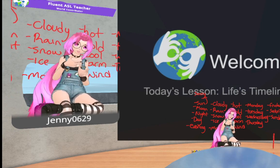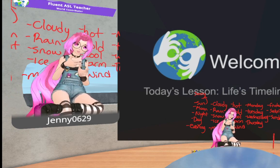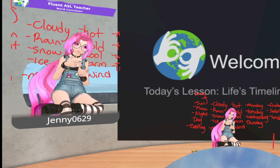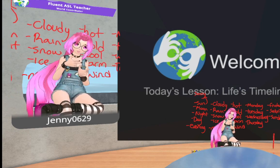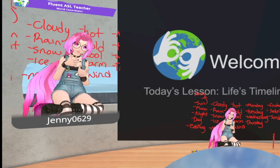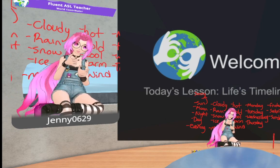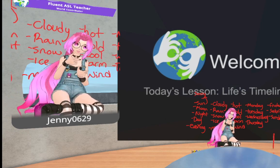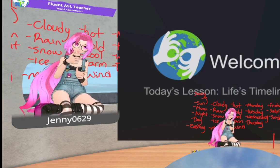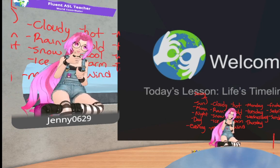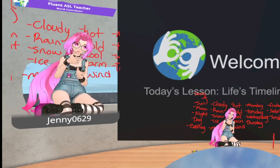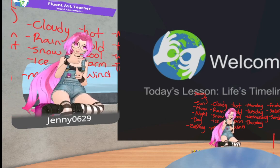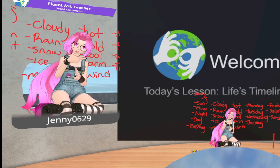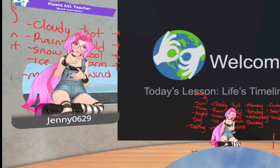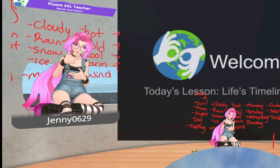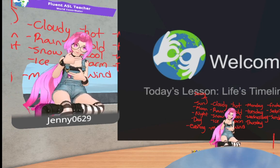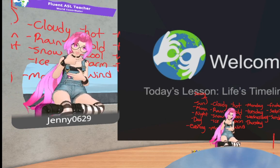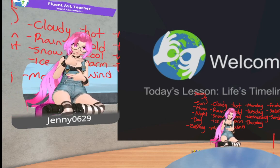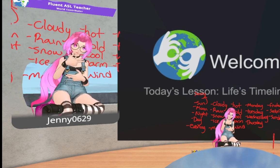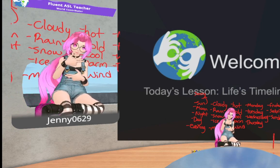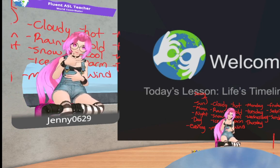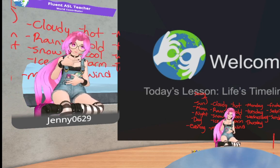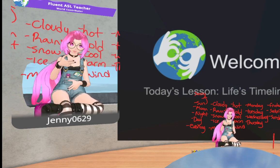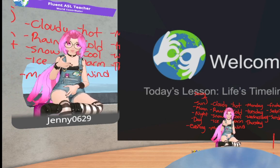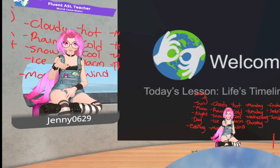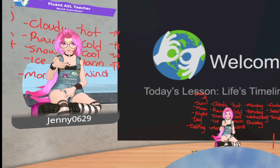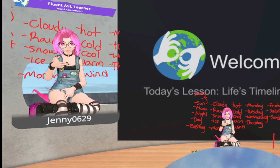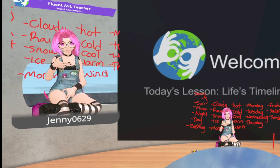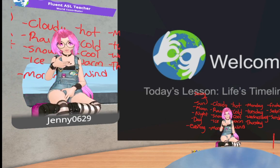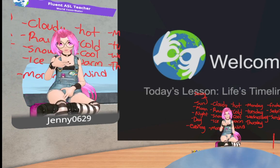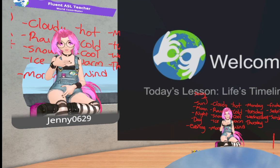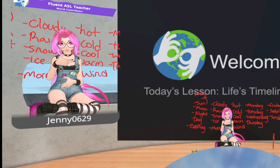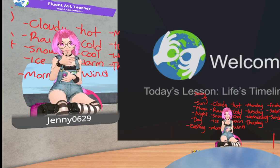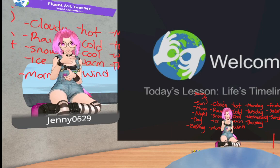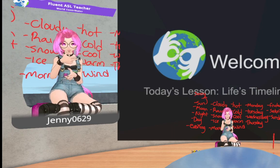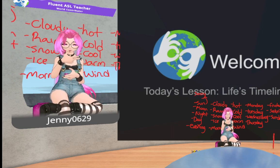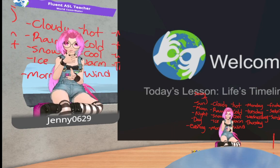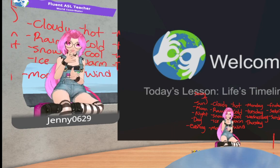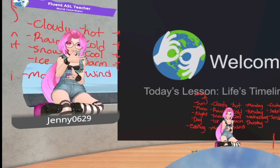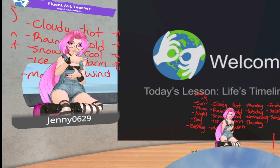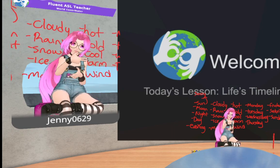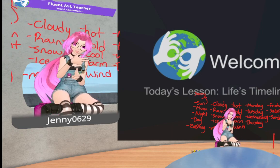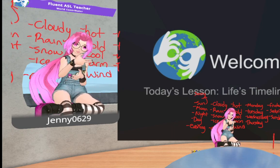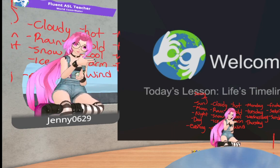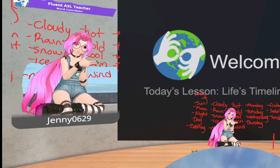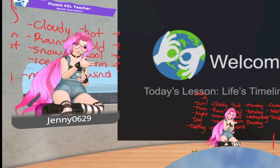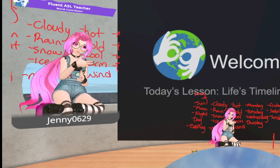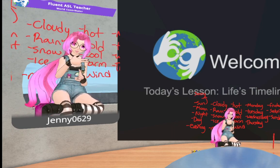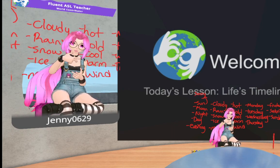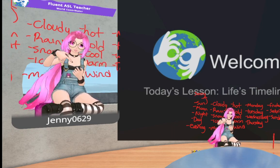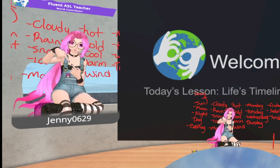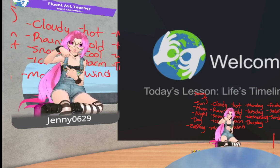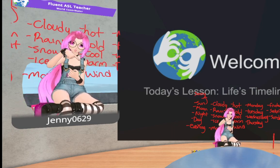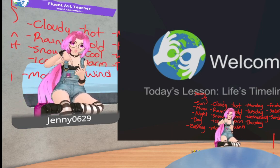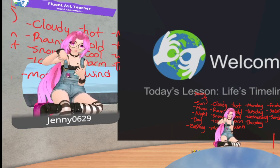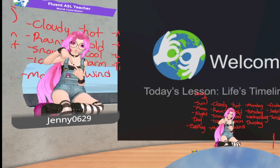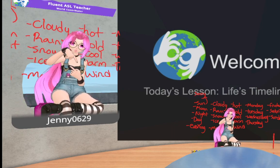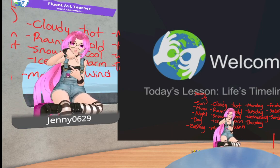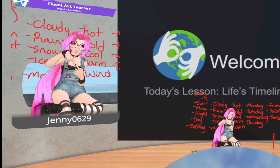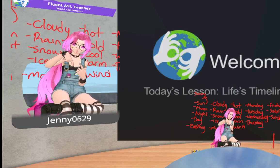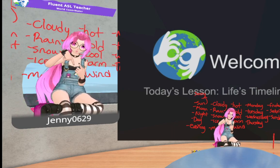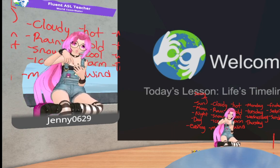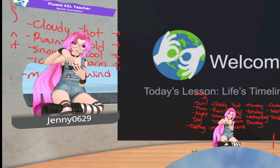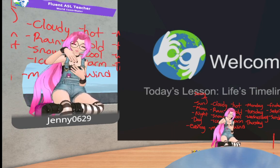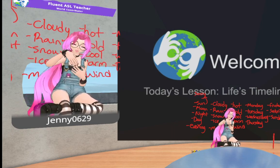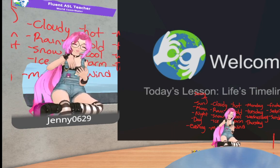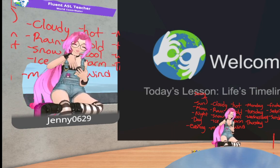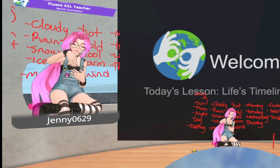hurricane I've also seen with this is the 3 hand shape. I've seen it like with this, and then also people